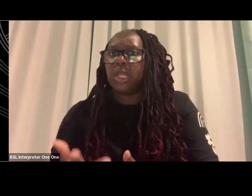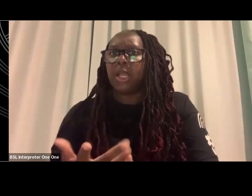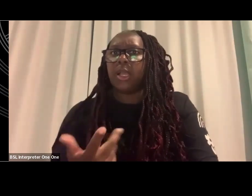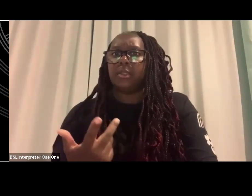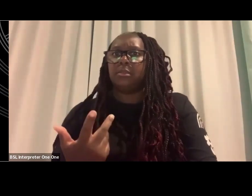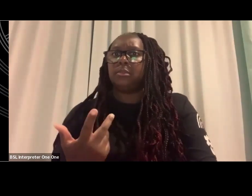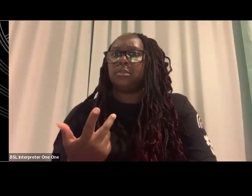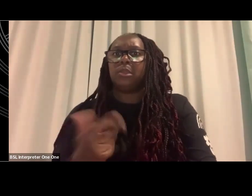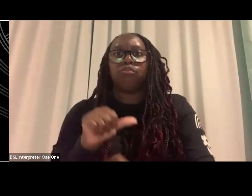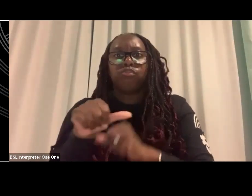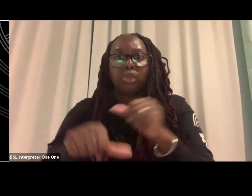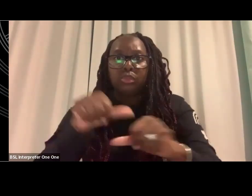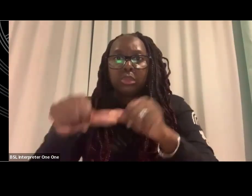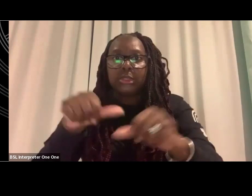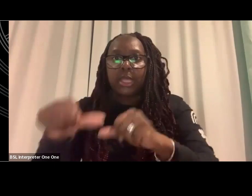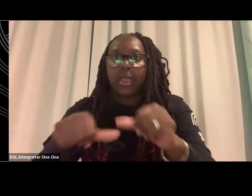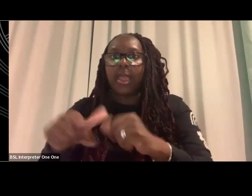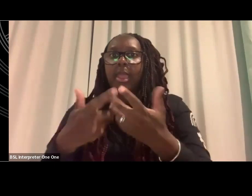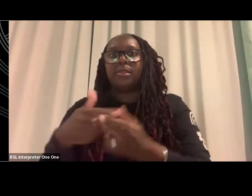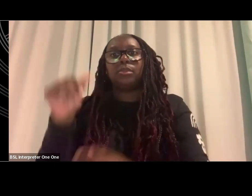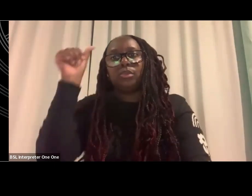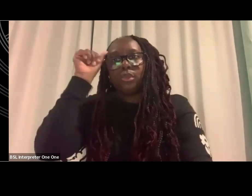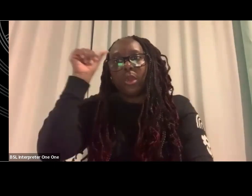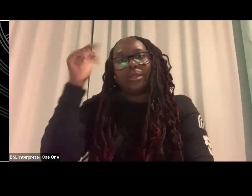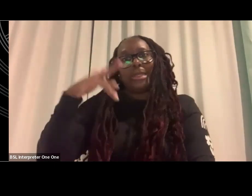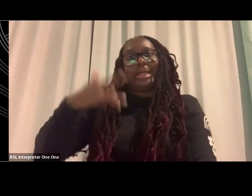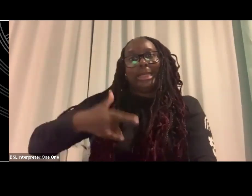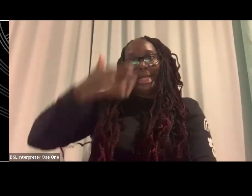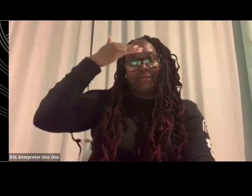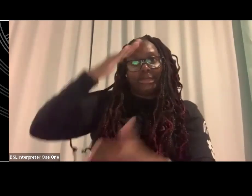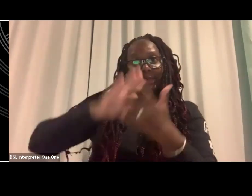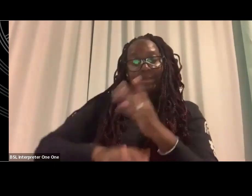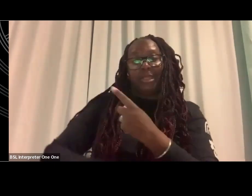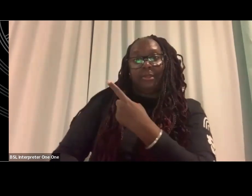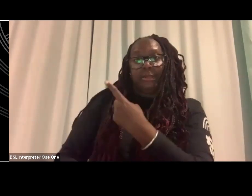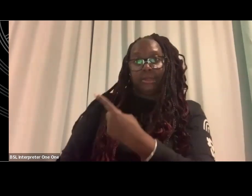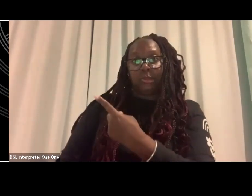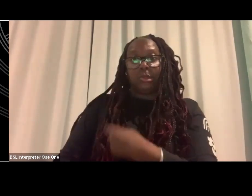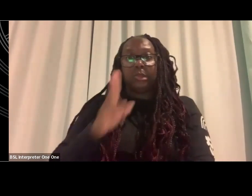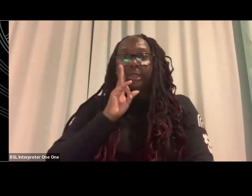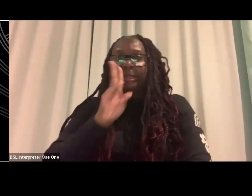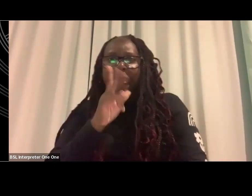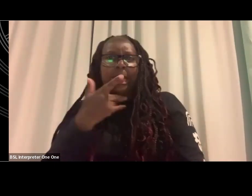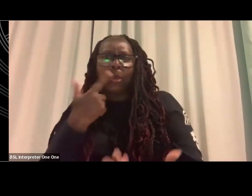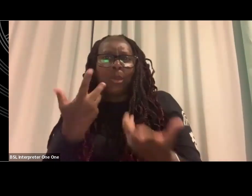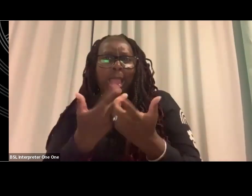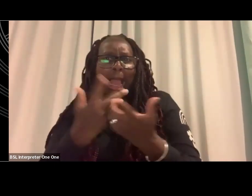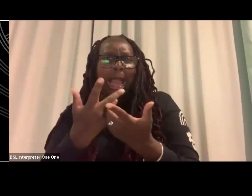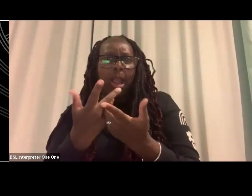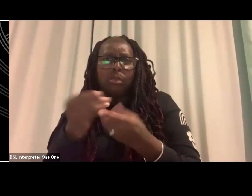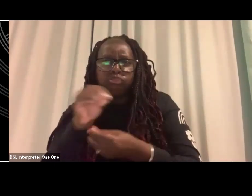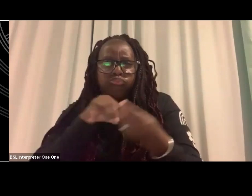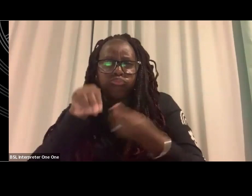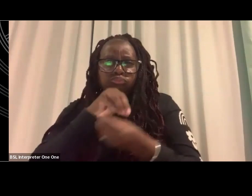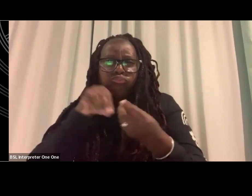process is having enough knowledge of lived realities to be able to seek solutions that uplift human